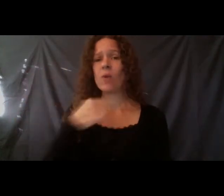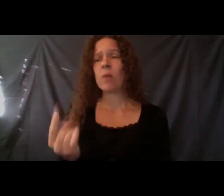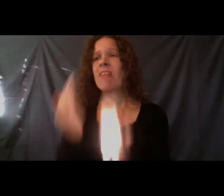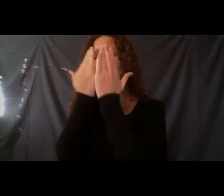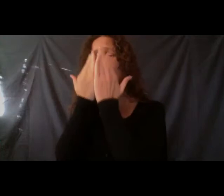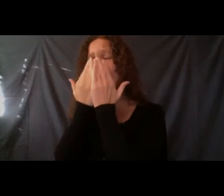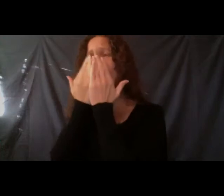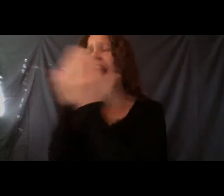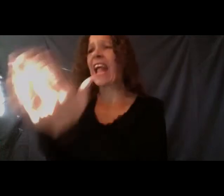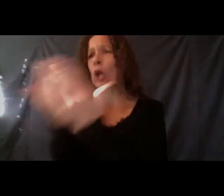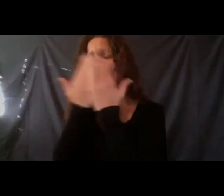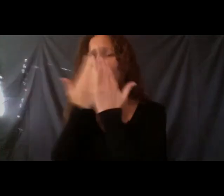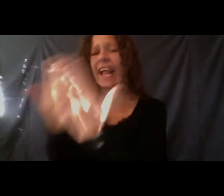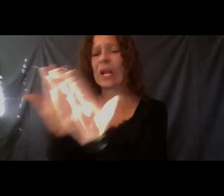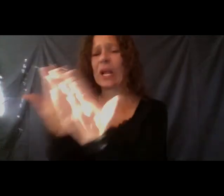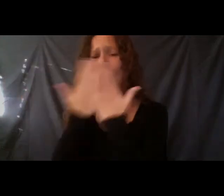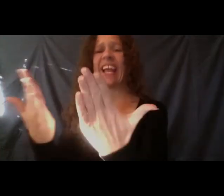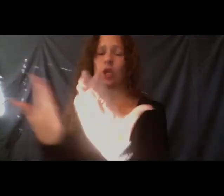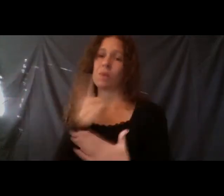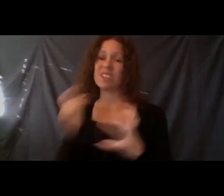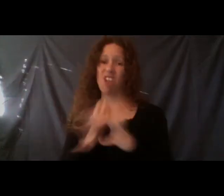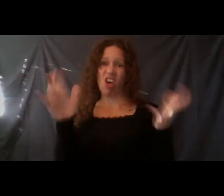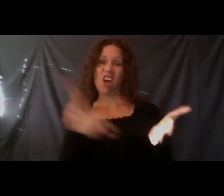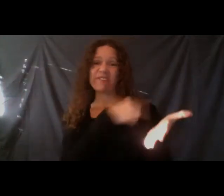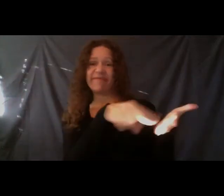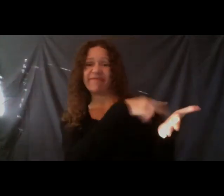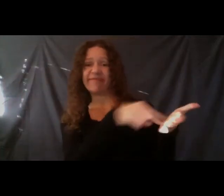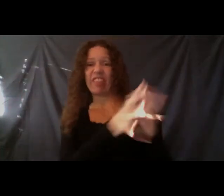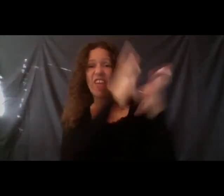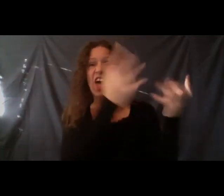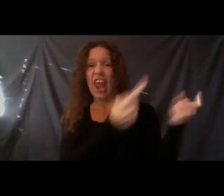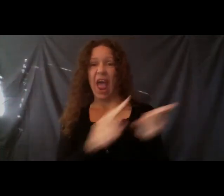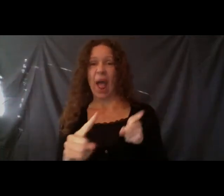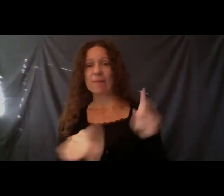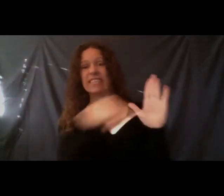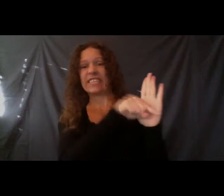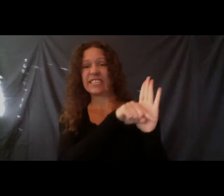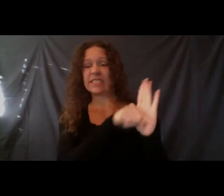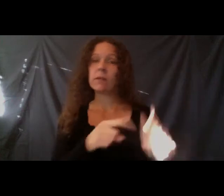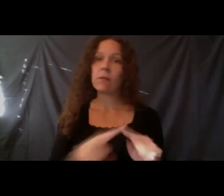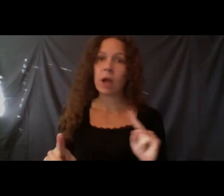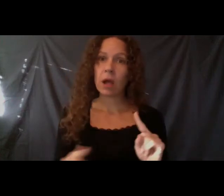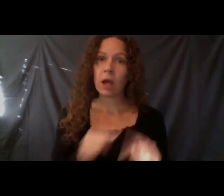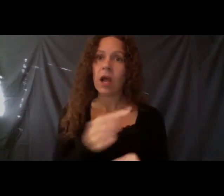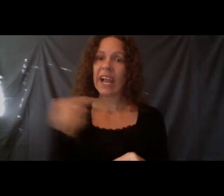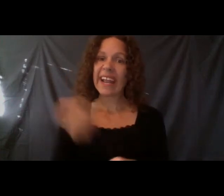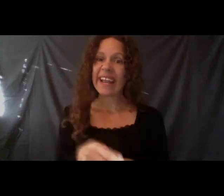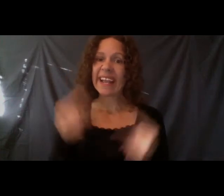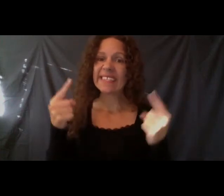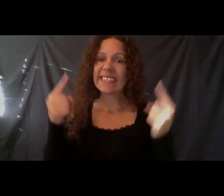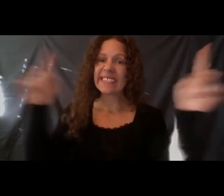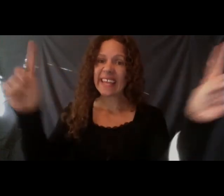lot of criticism and a lot of things thrown at him. But let me tell you, he did it. He inherited